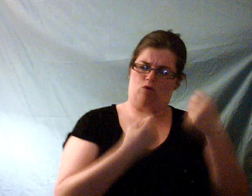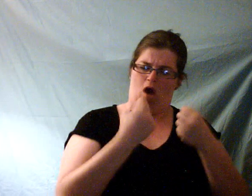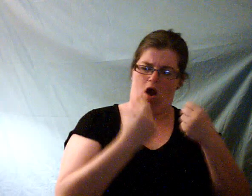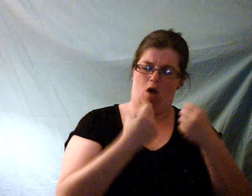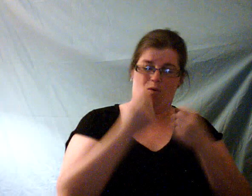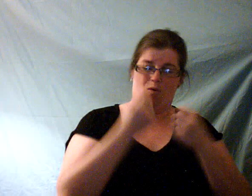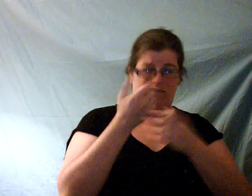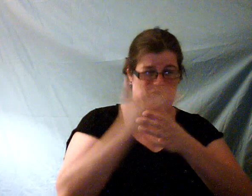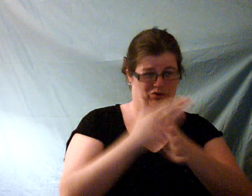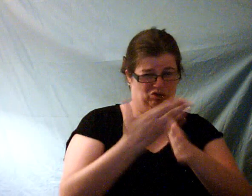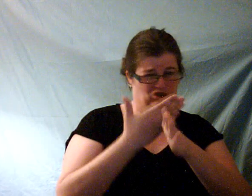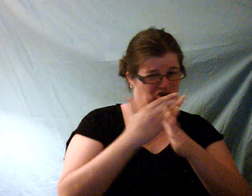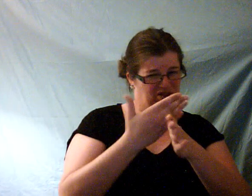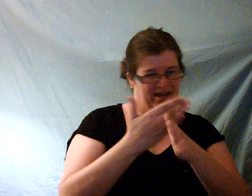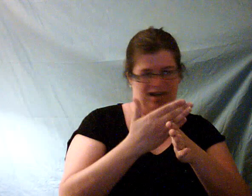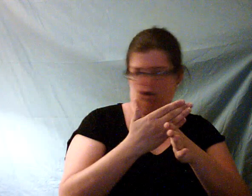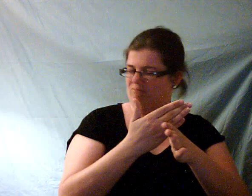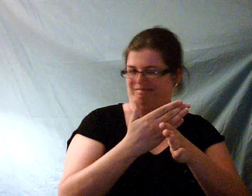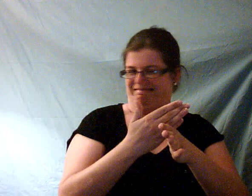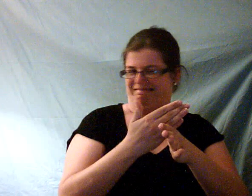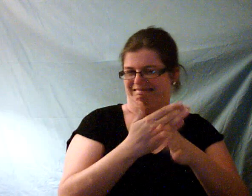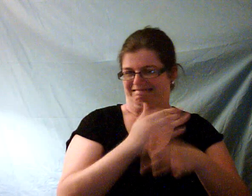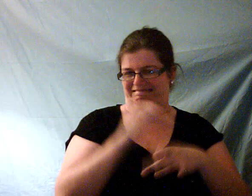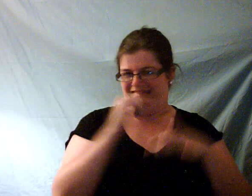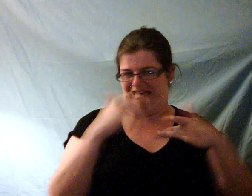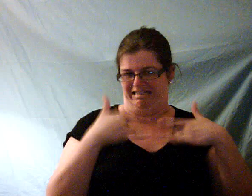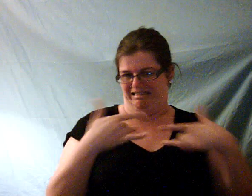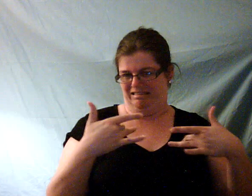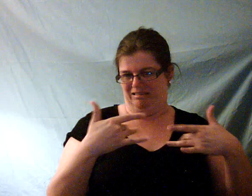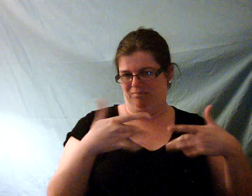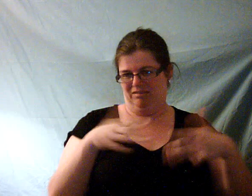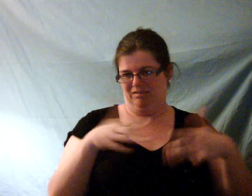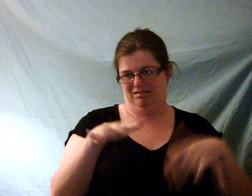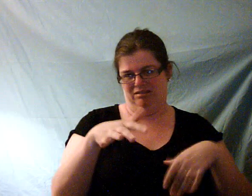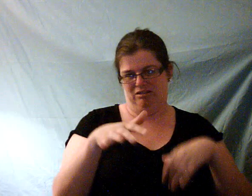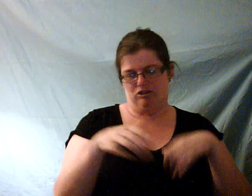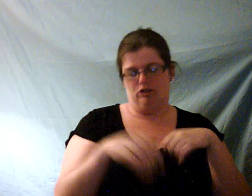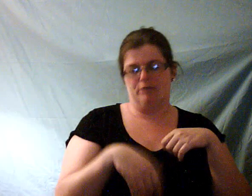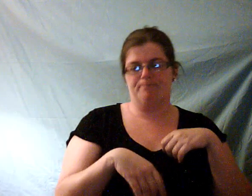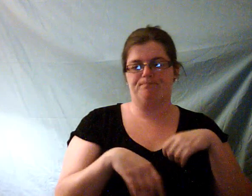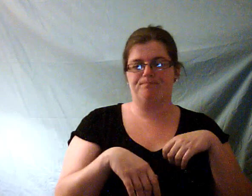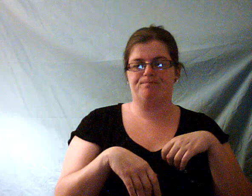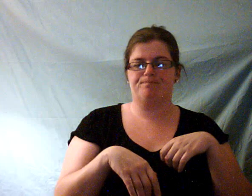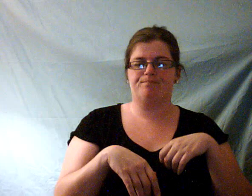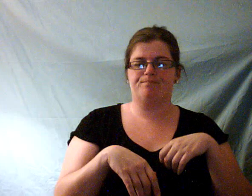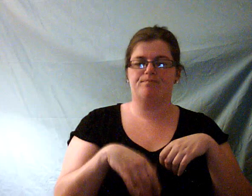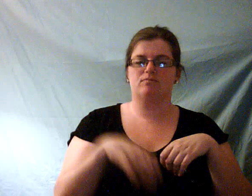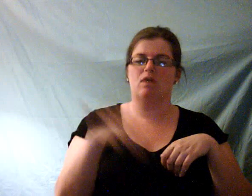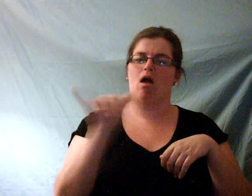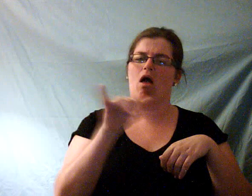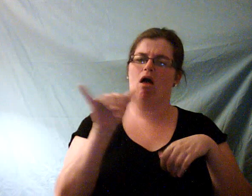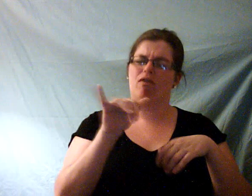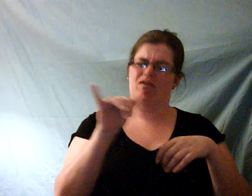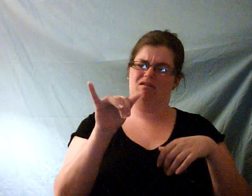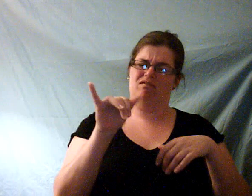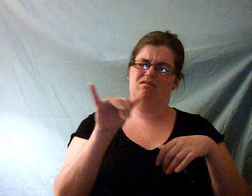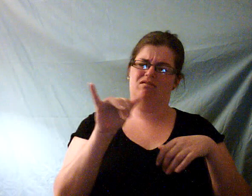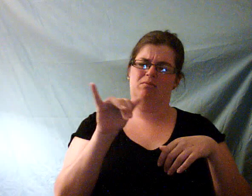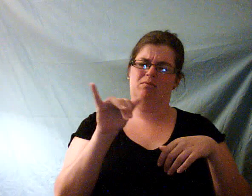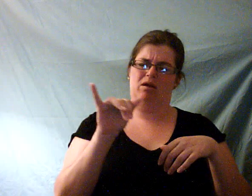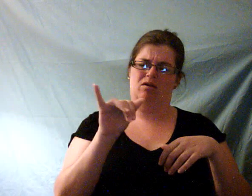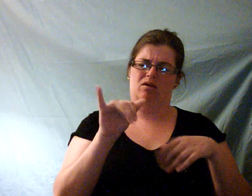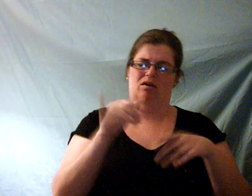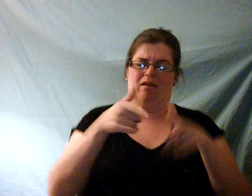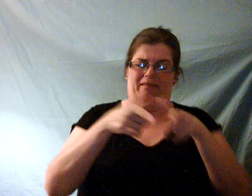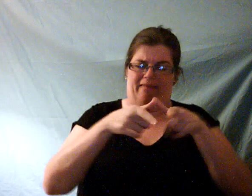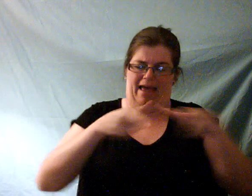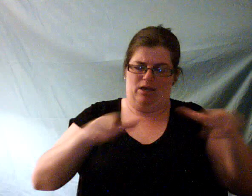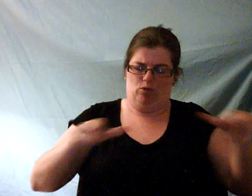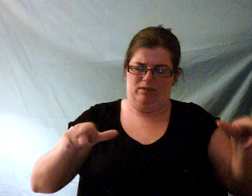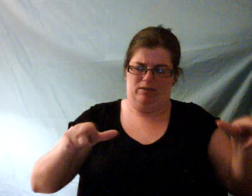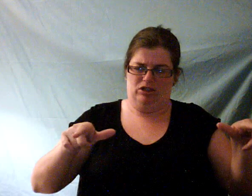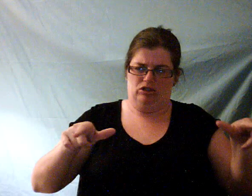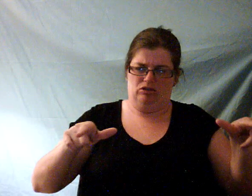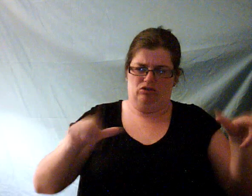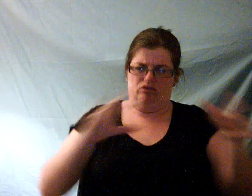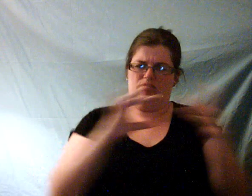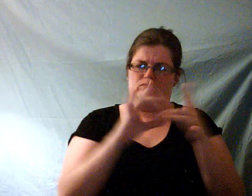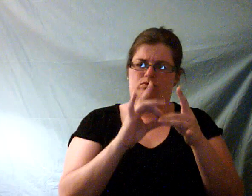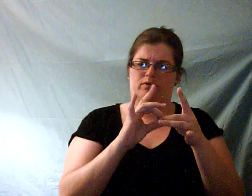well. The other aspect about individualism, again, is reflected in our language. We have phrases such